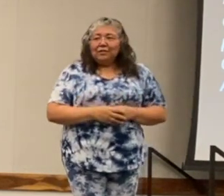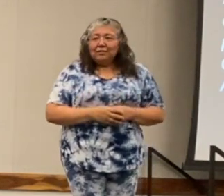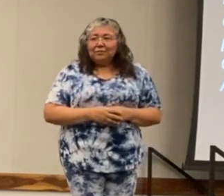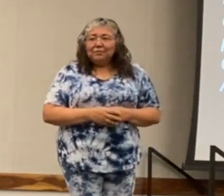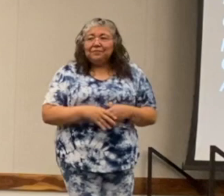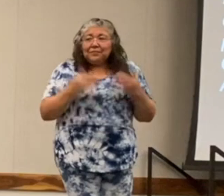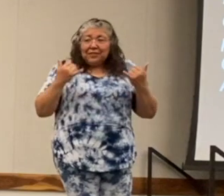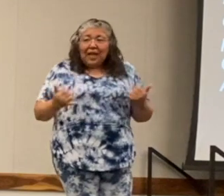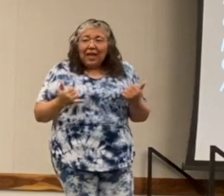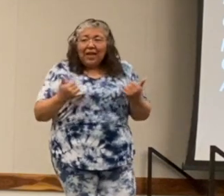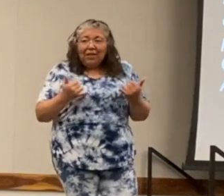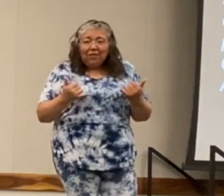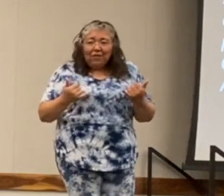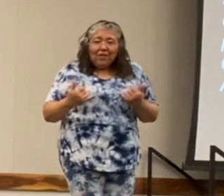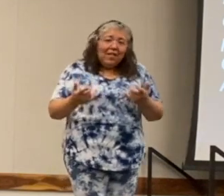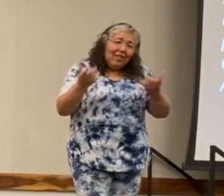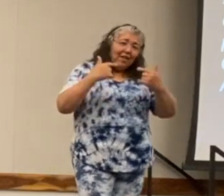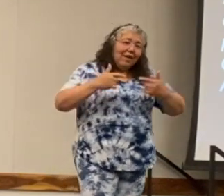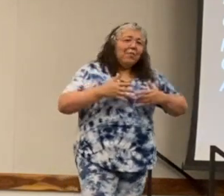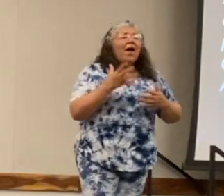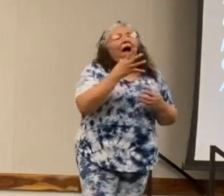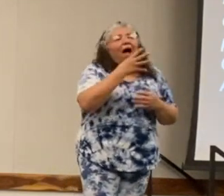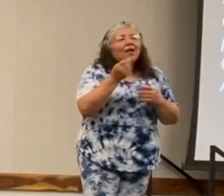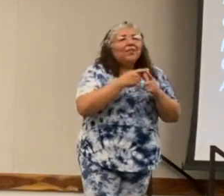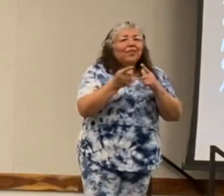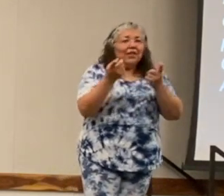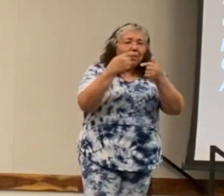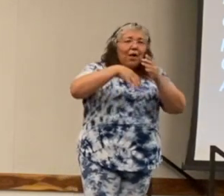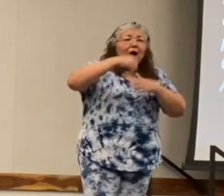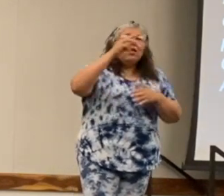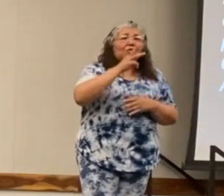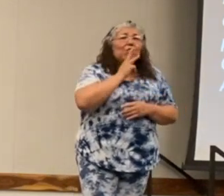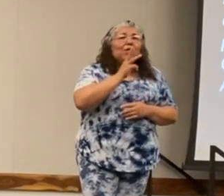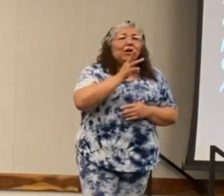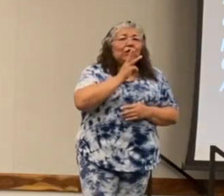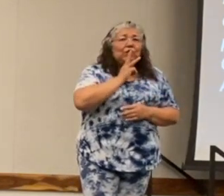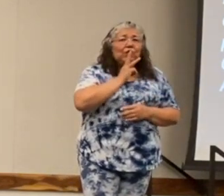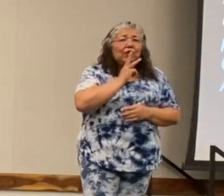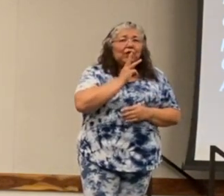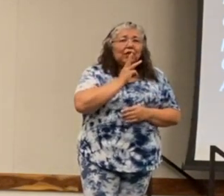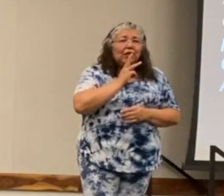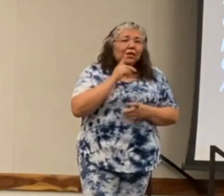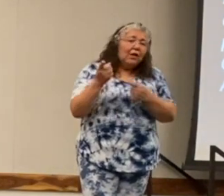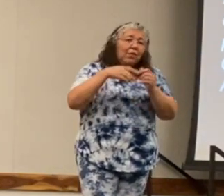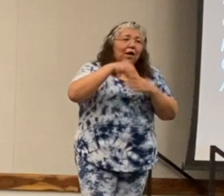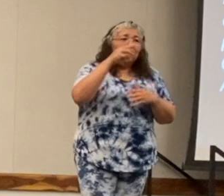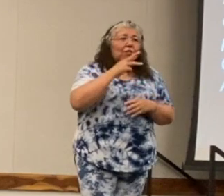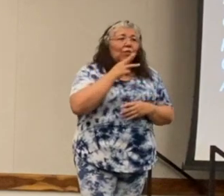doing. Right? So they come out. They come out of the water. They come out of the